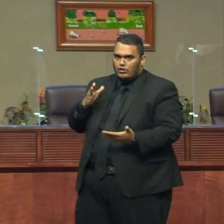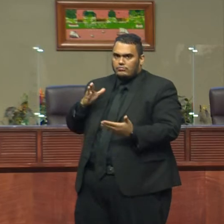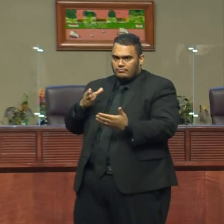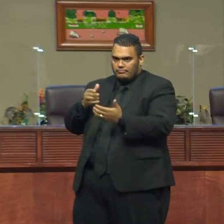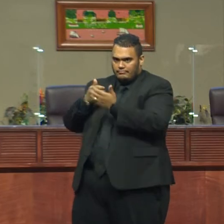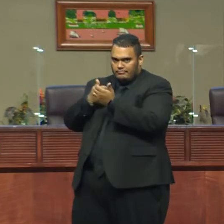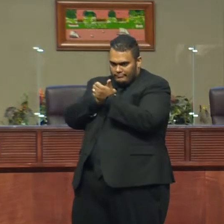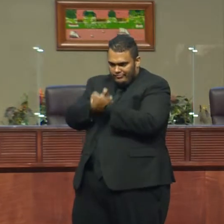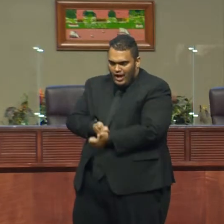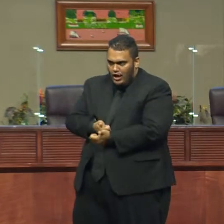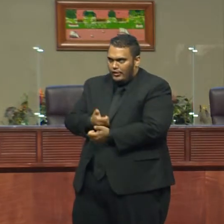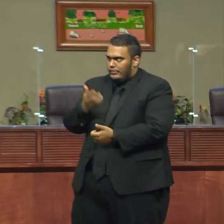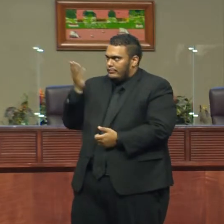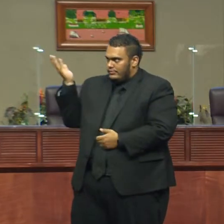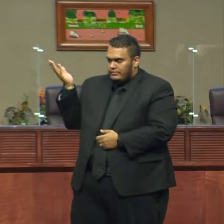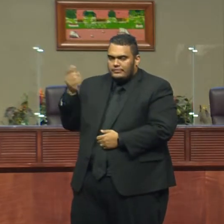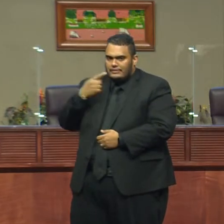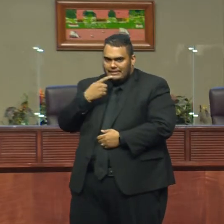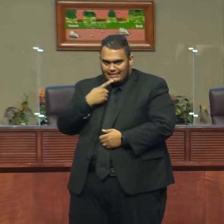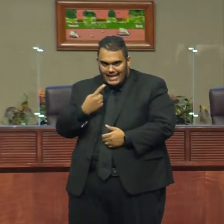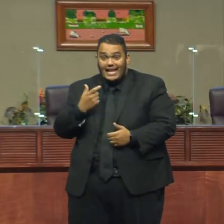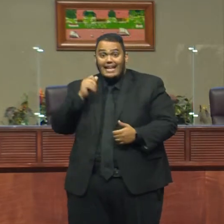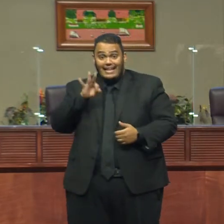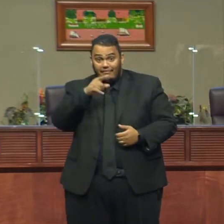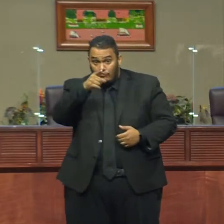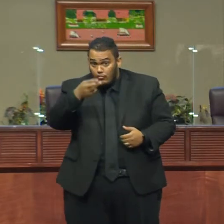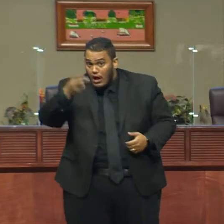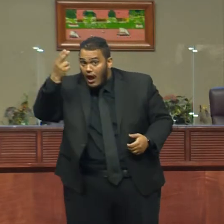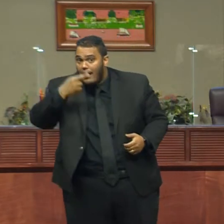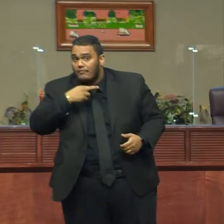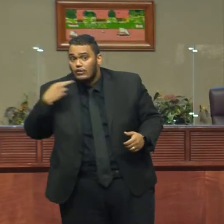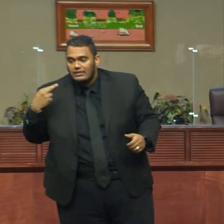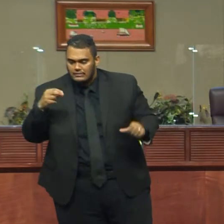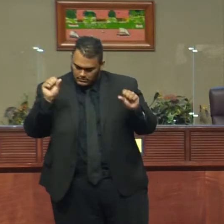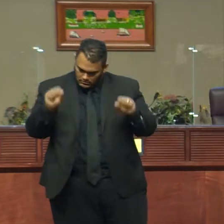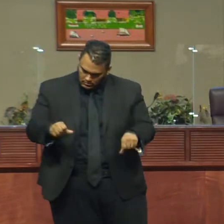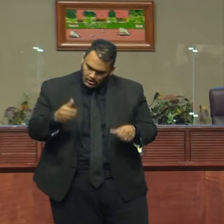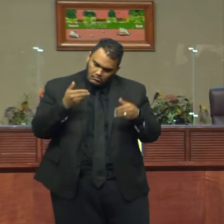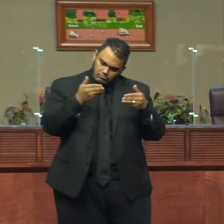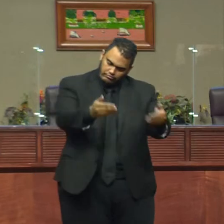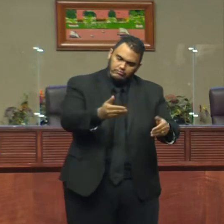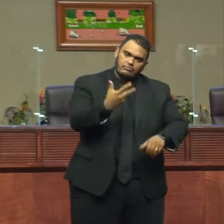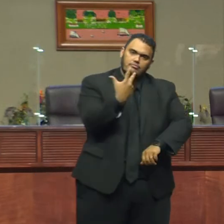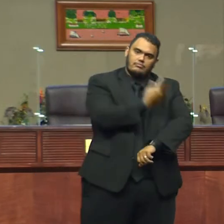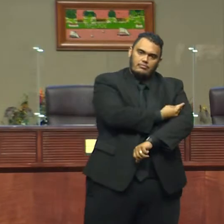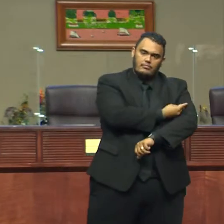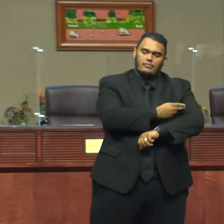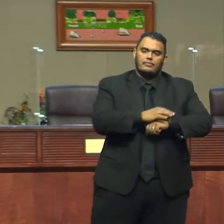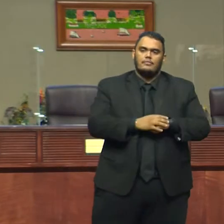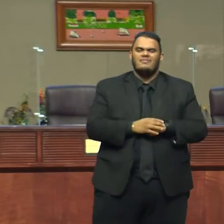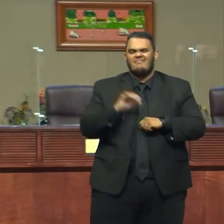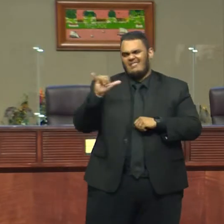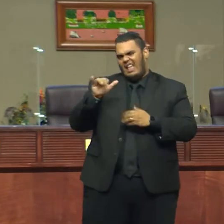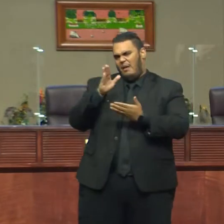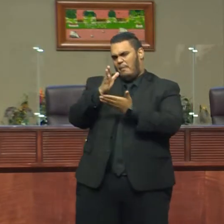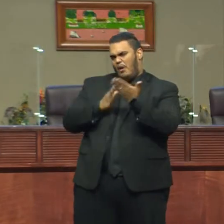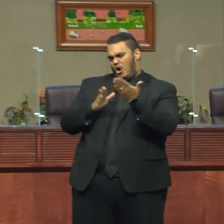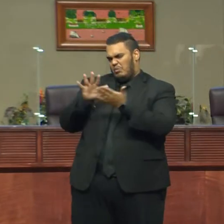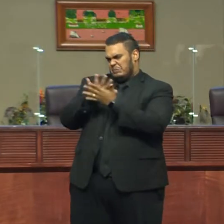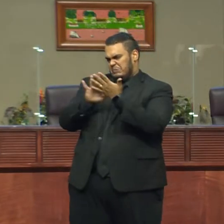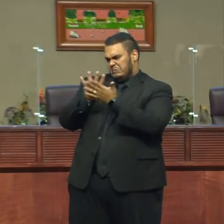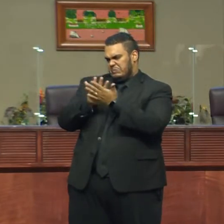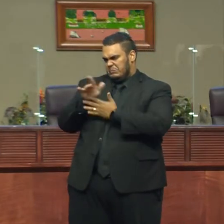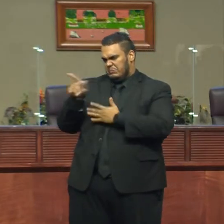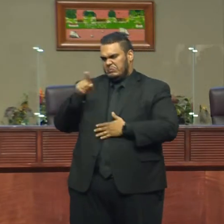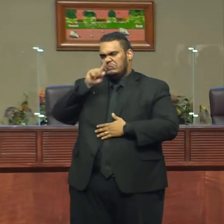populations. That part was unclear. They also went on to say that in terms of